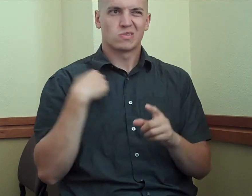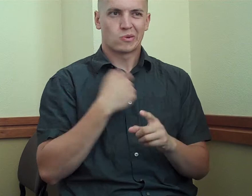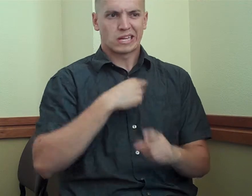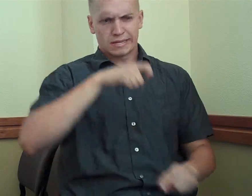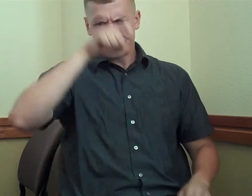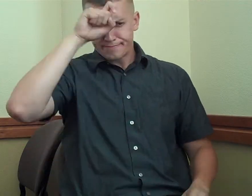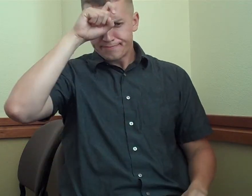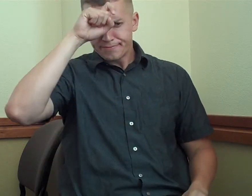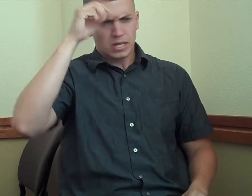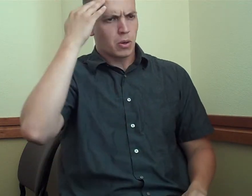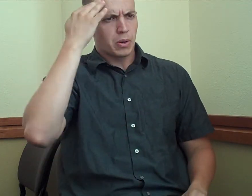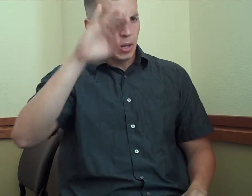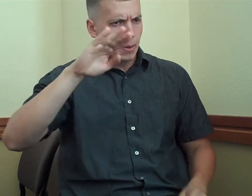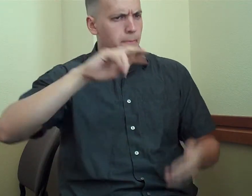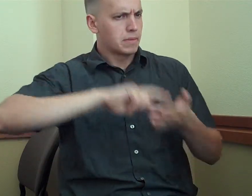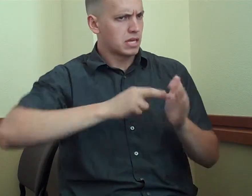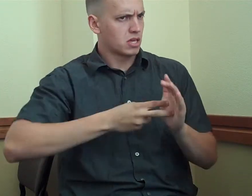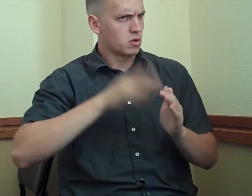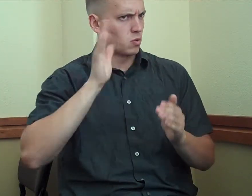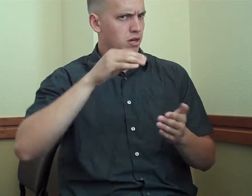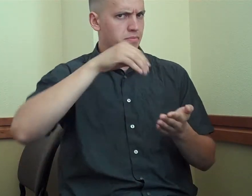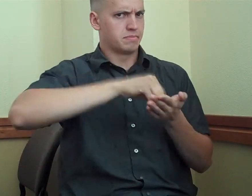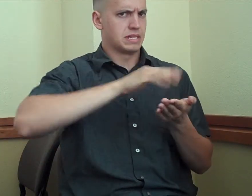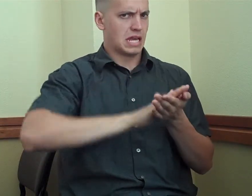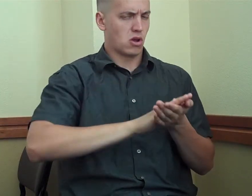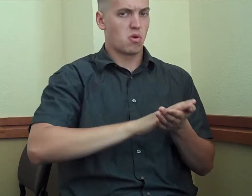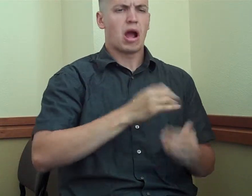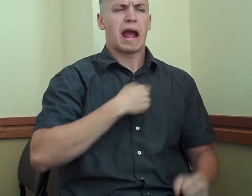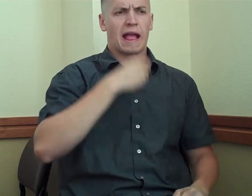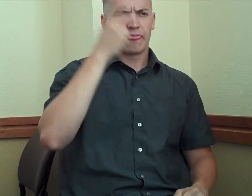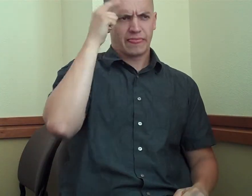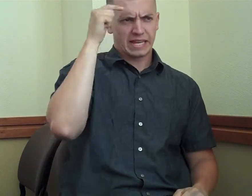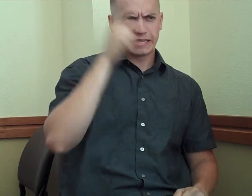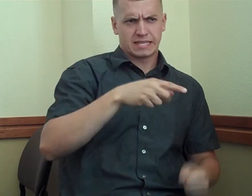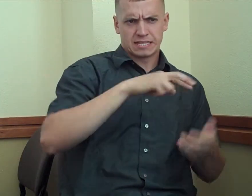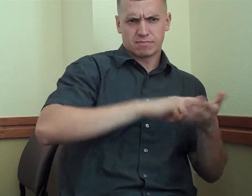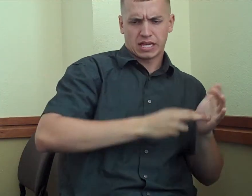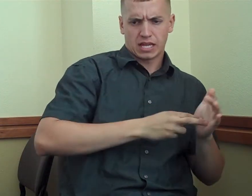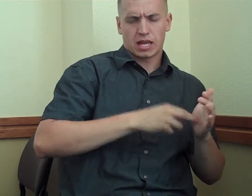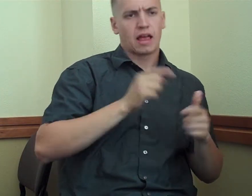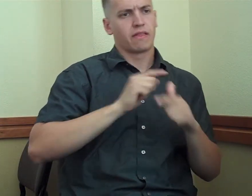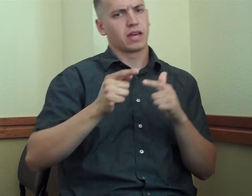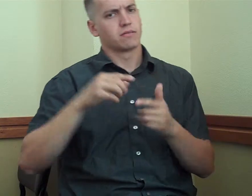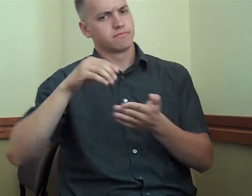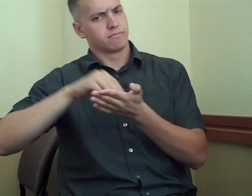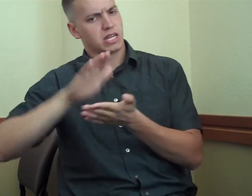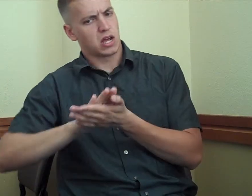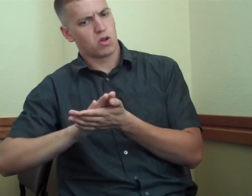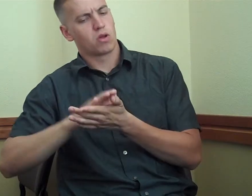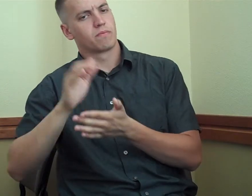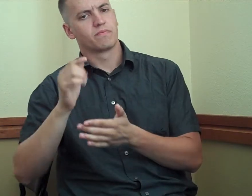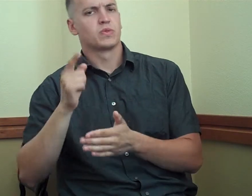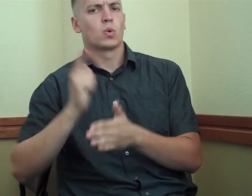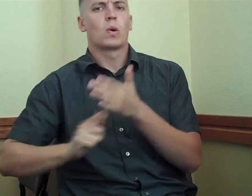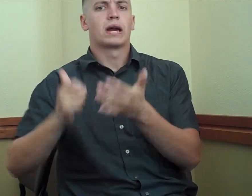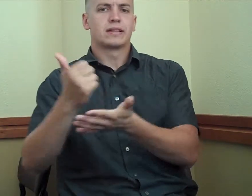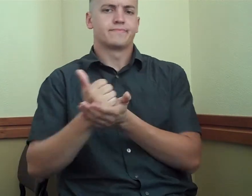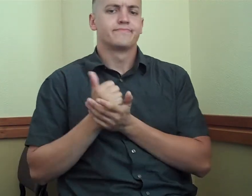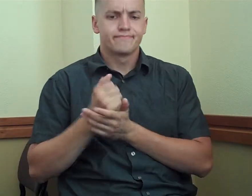means. And we're going to write down what helped us. And the reason I wrote what we think it means is because we're